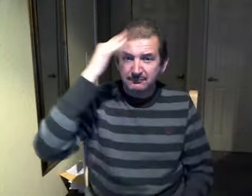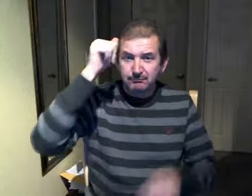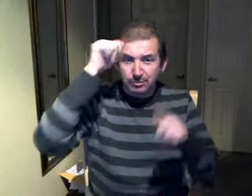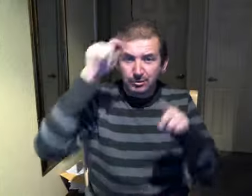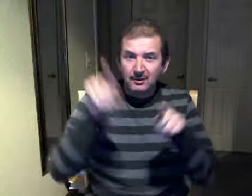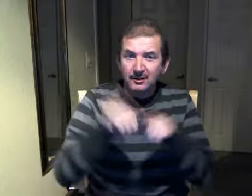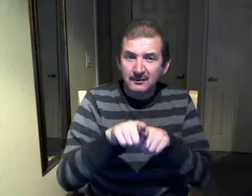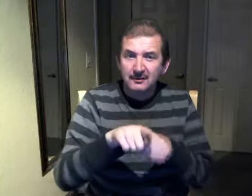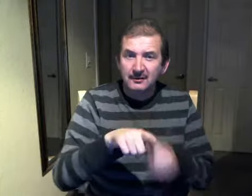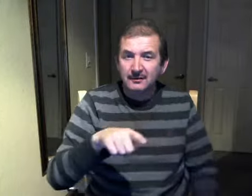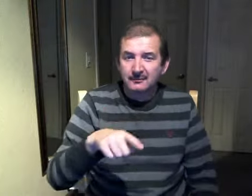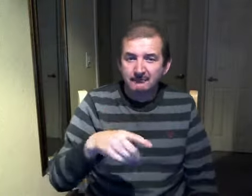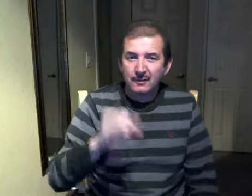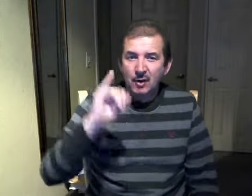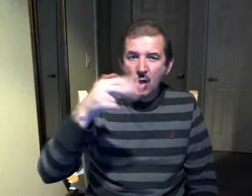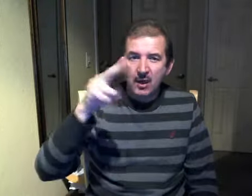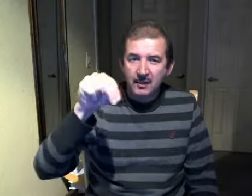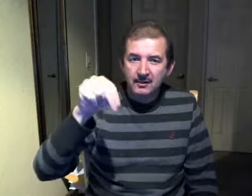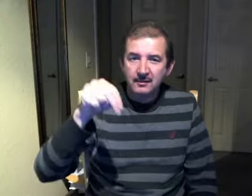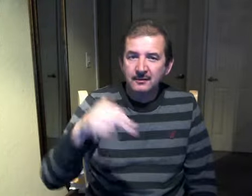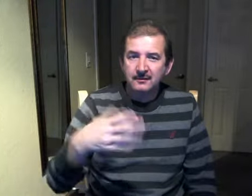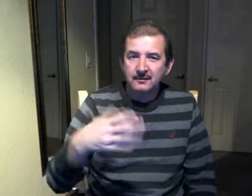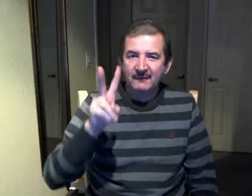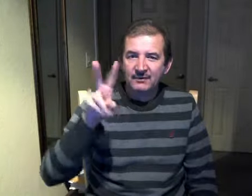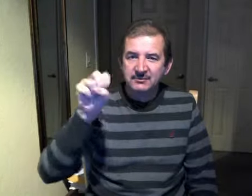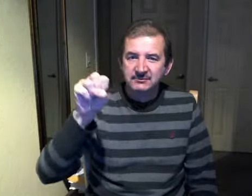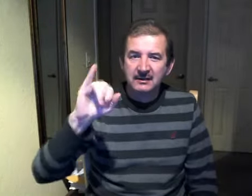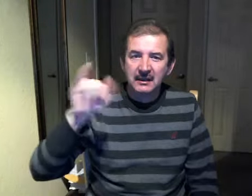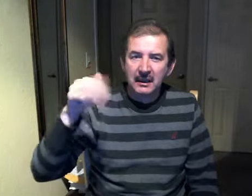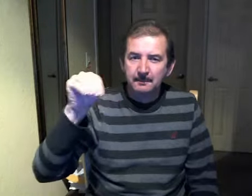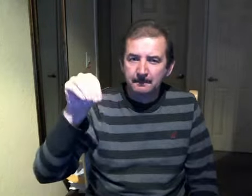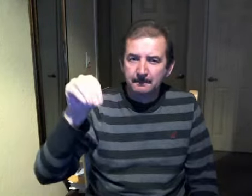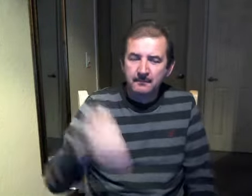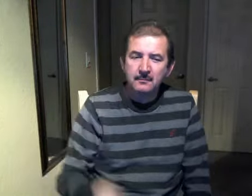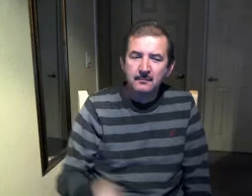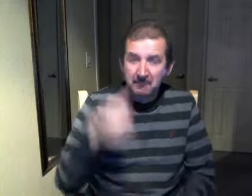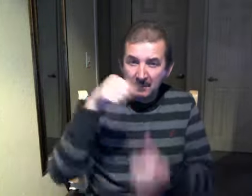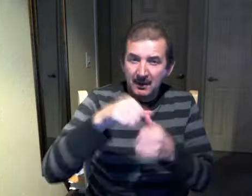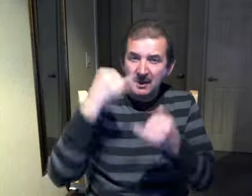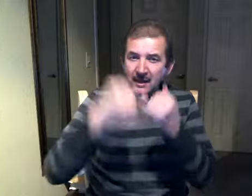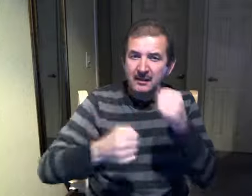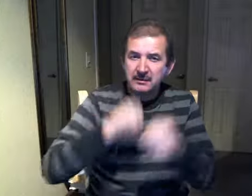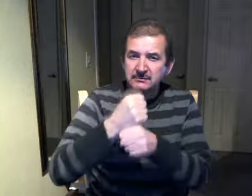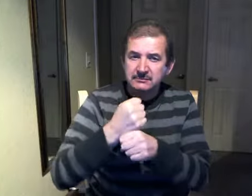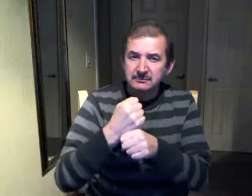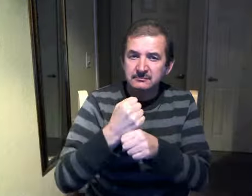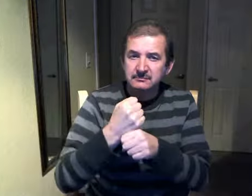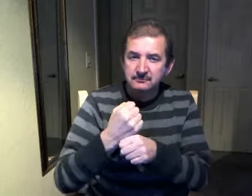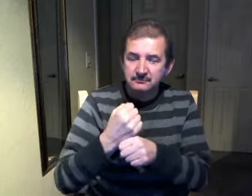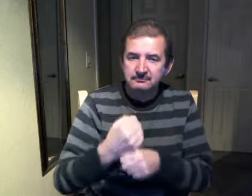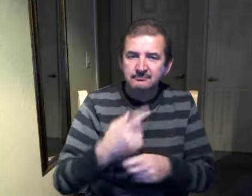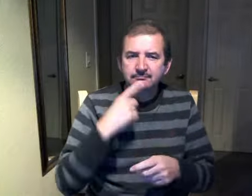equipment, energy from the new weight loss of 360 program, doing for free, and it's like amazing. So that's great.